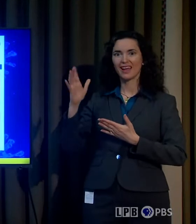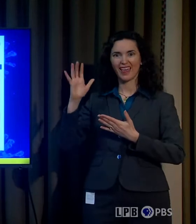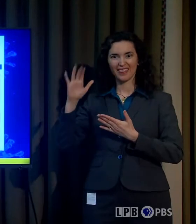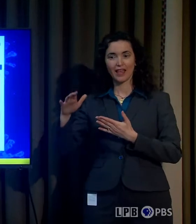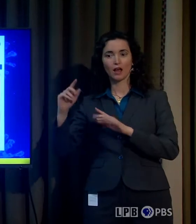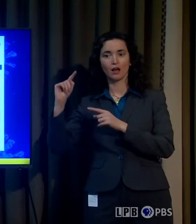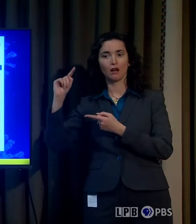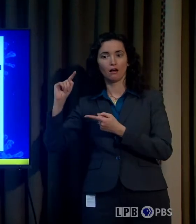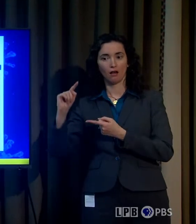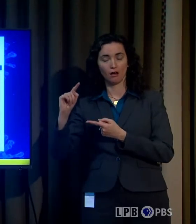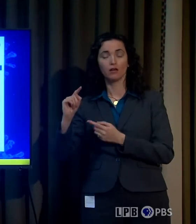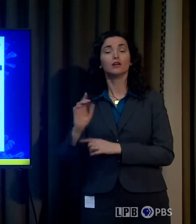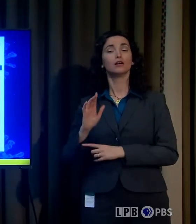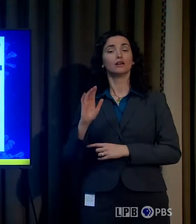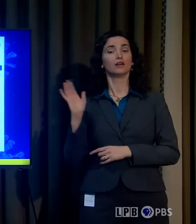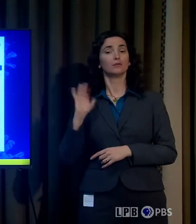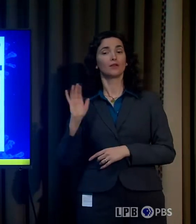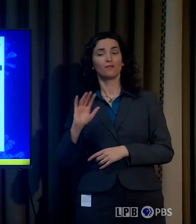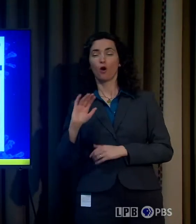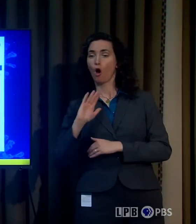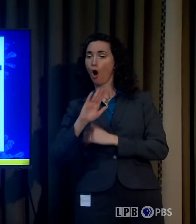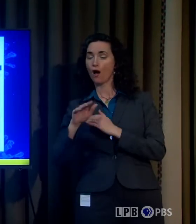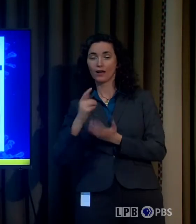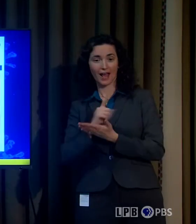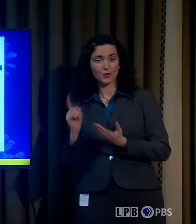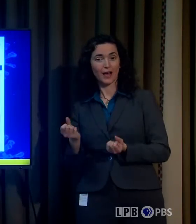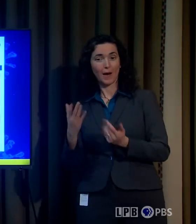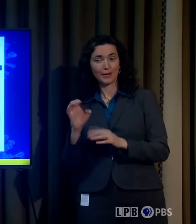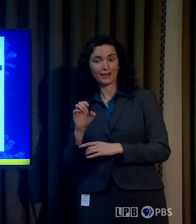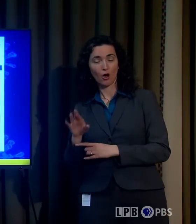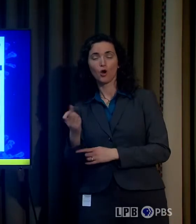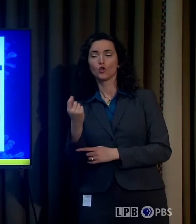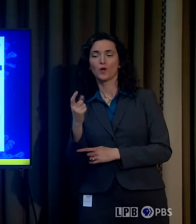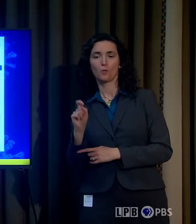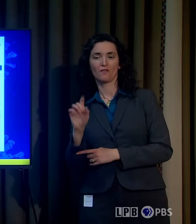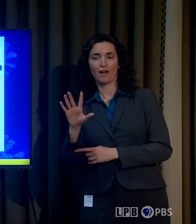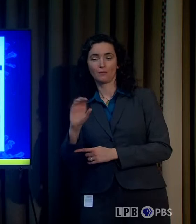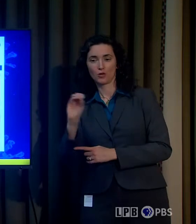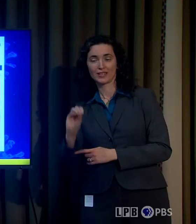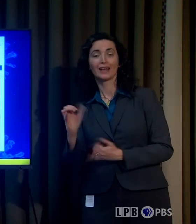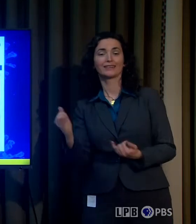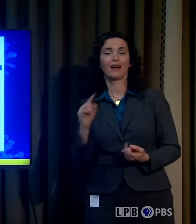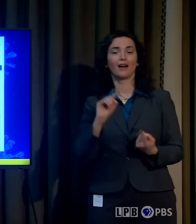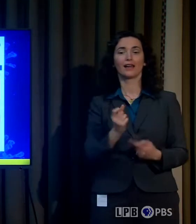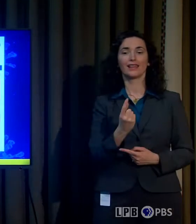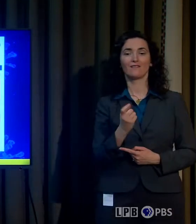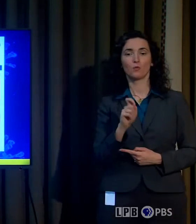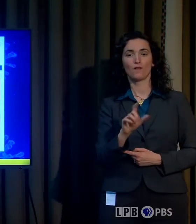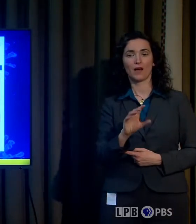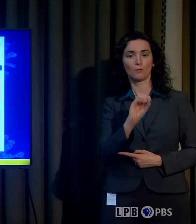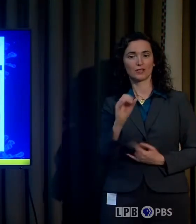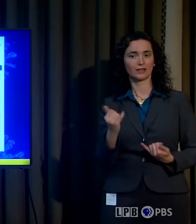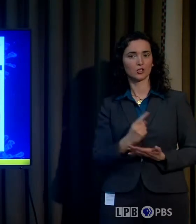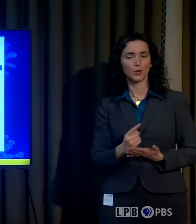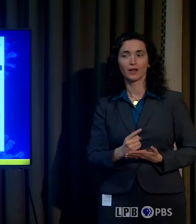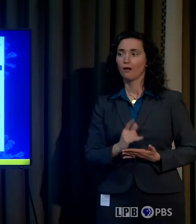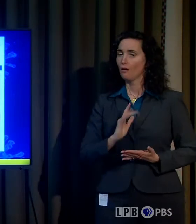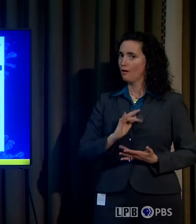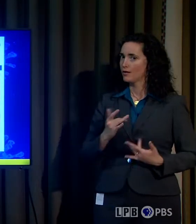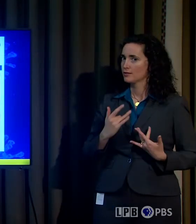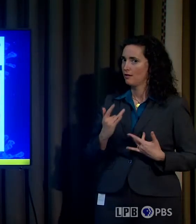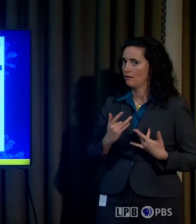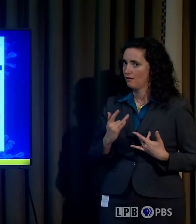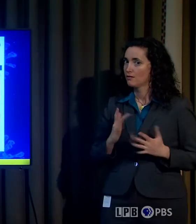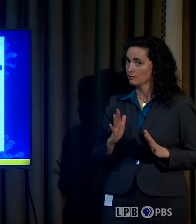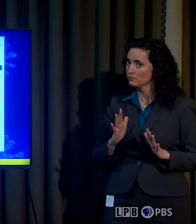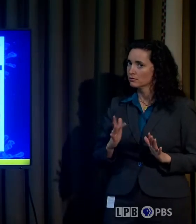was 12.5% of all ER visits last week. It's down to 11.5% this week. That's encouraging news. I do